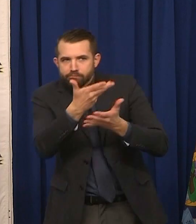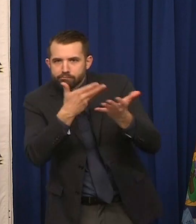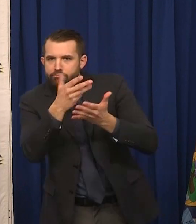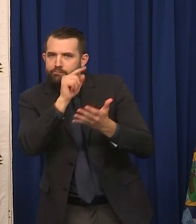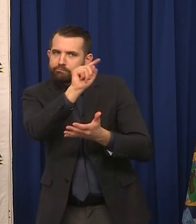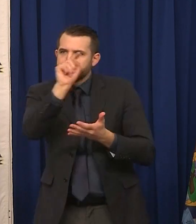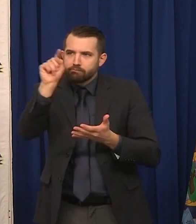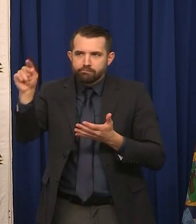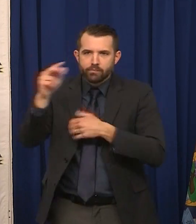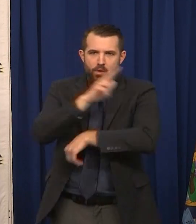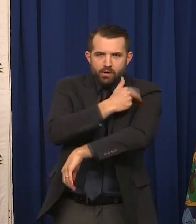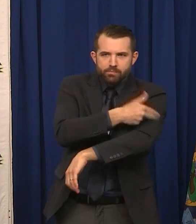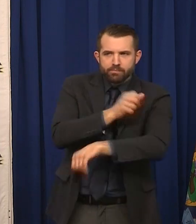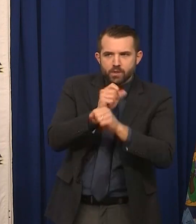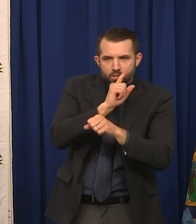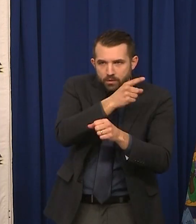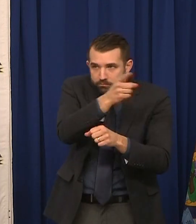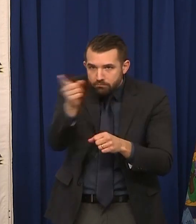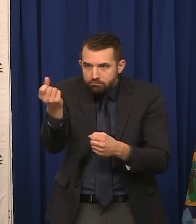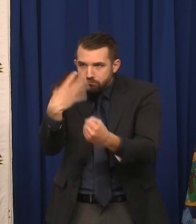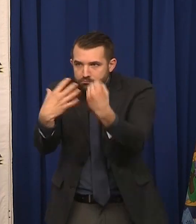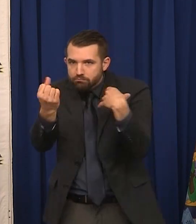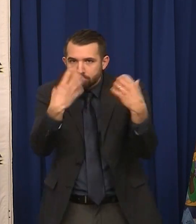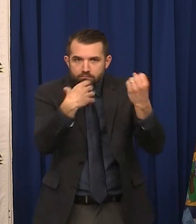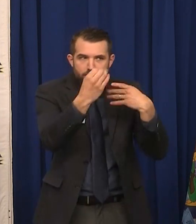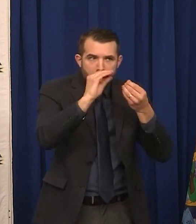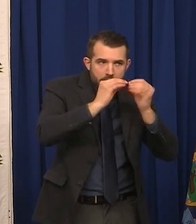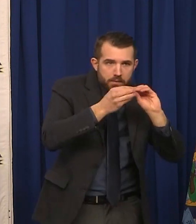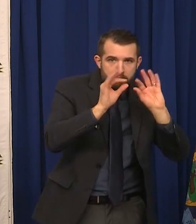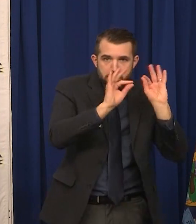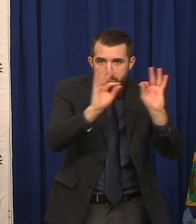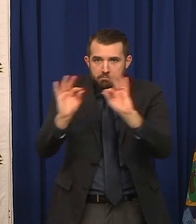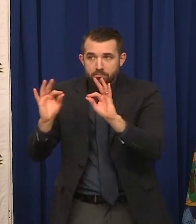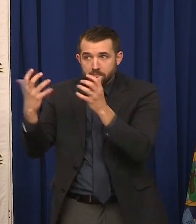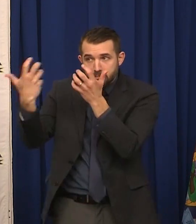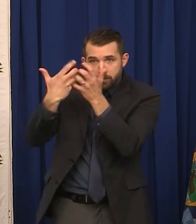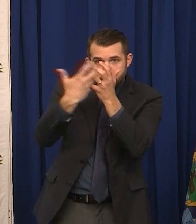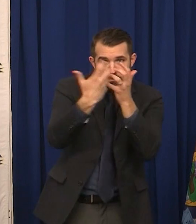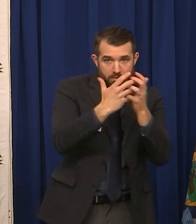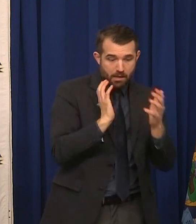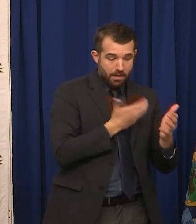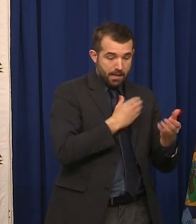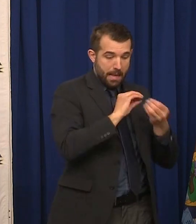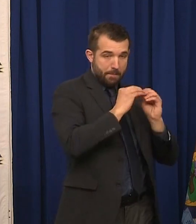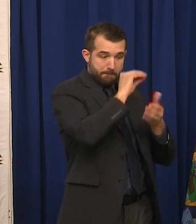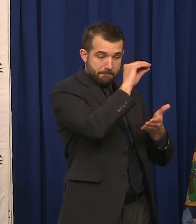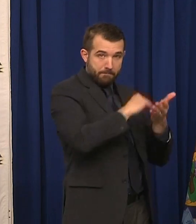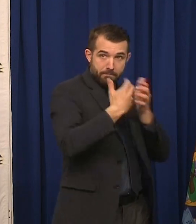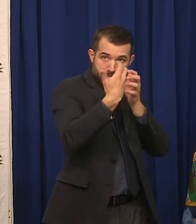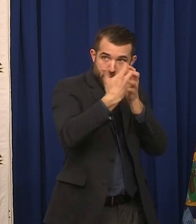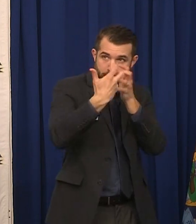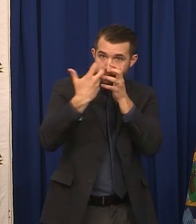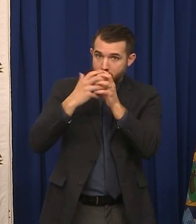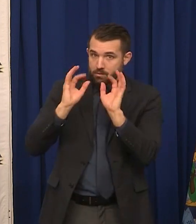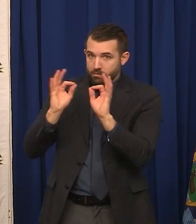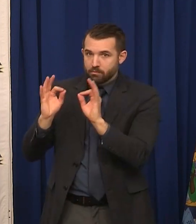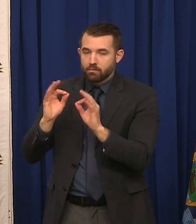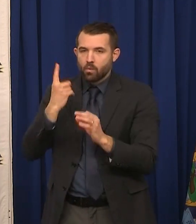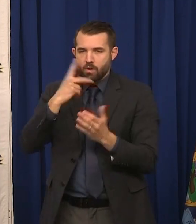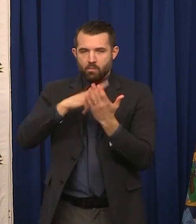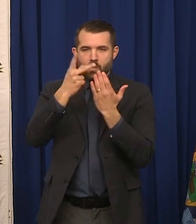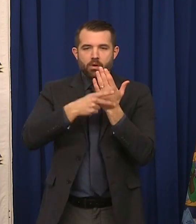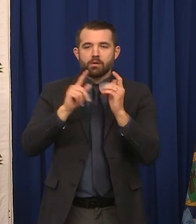information on a very timely basis and match it up with the cases that we've got. That's one of our big projects going forward. So